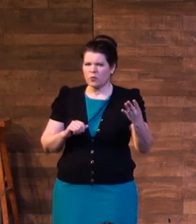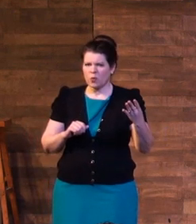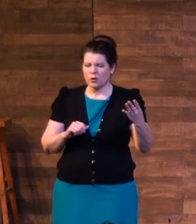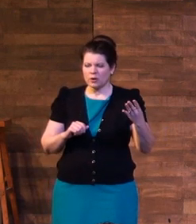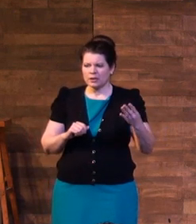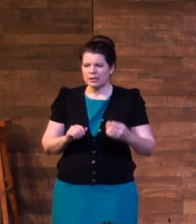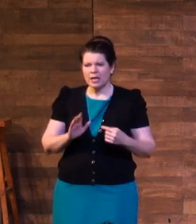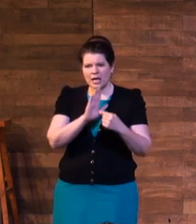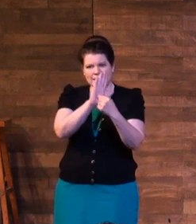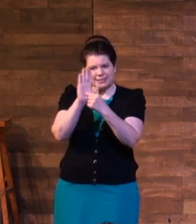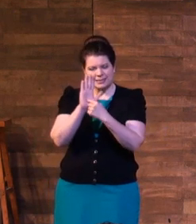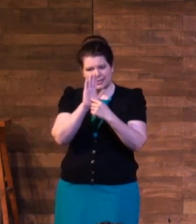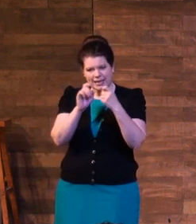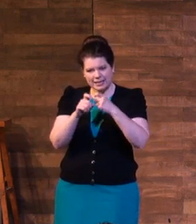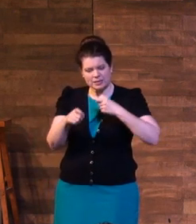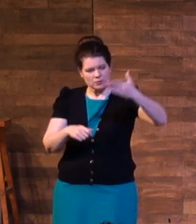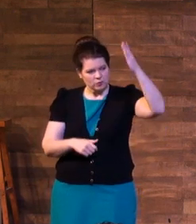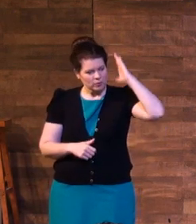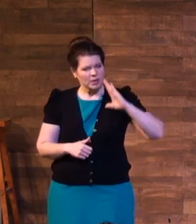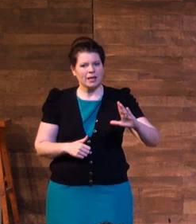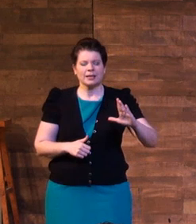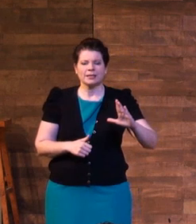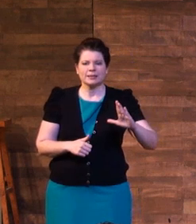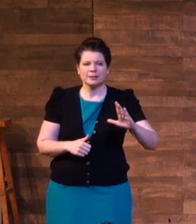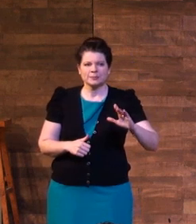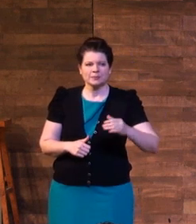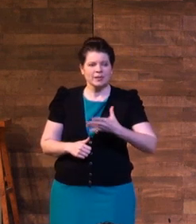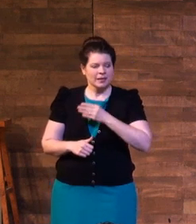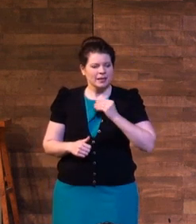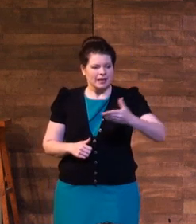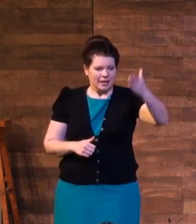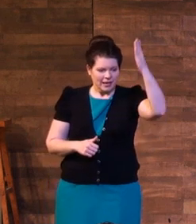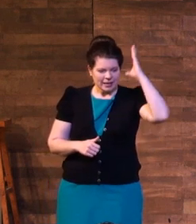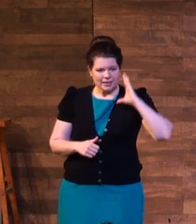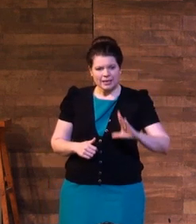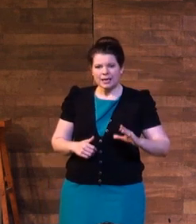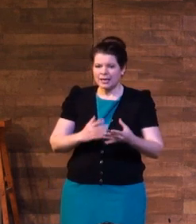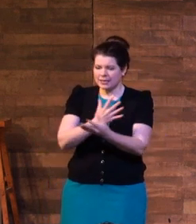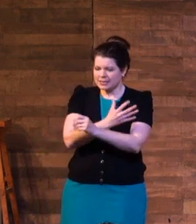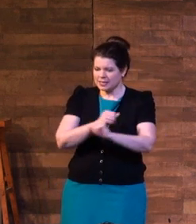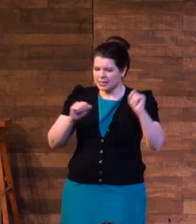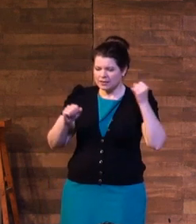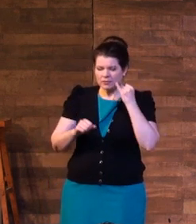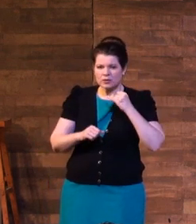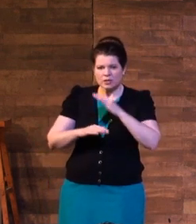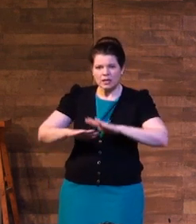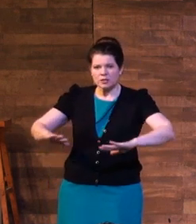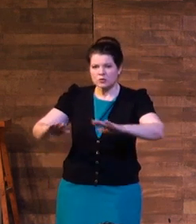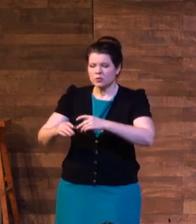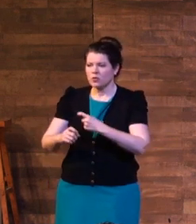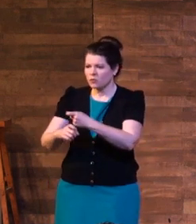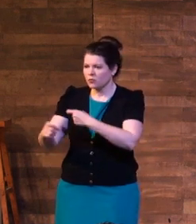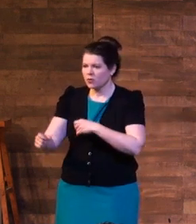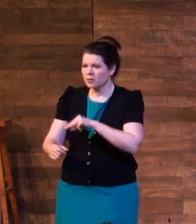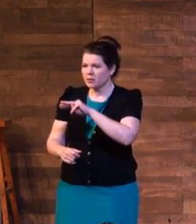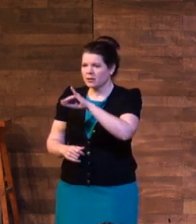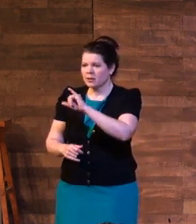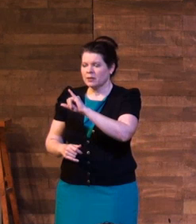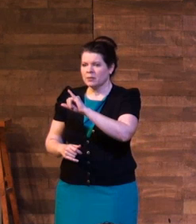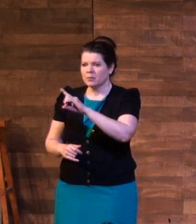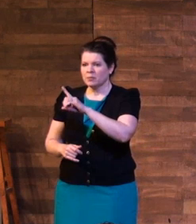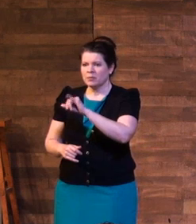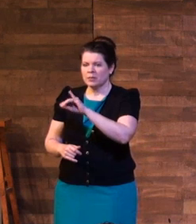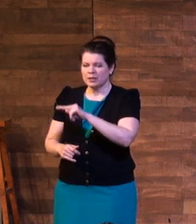And ultimately, God delivers Midian, or delivers Israel from the Midianites by reducing the